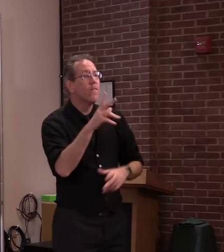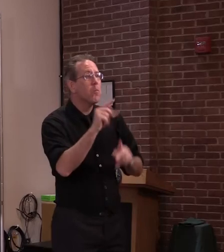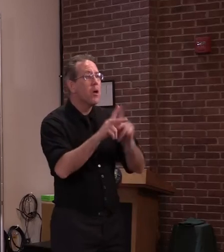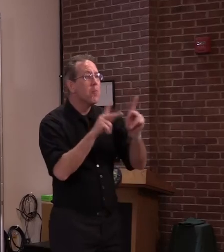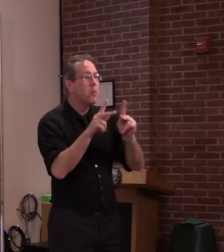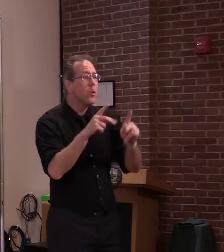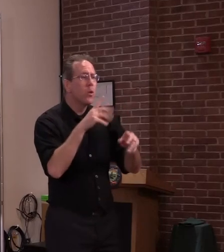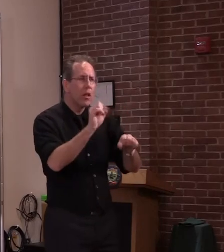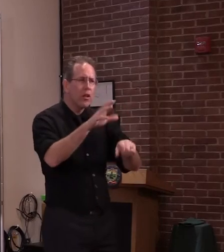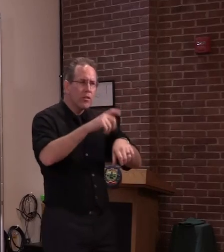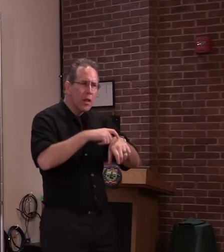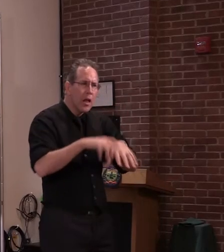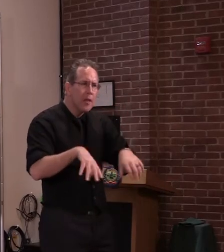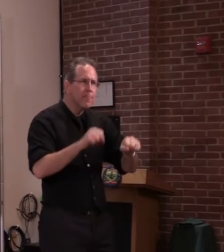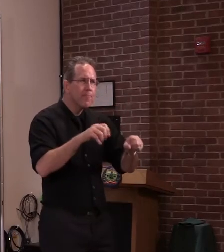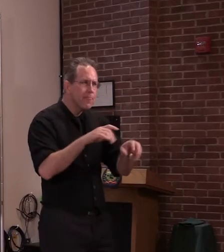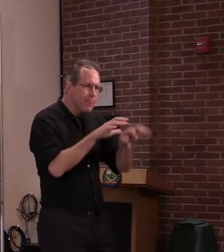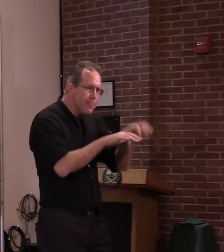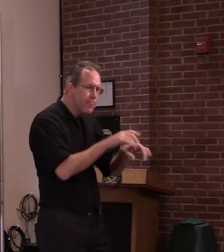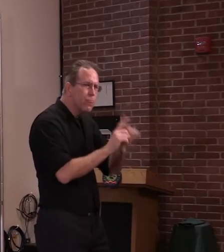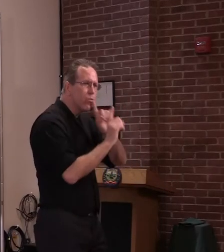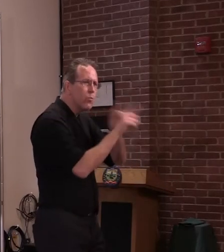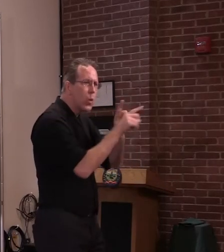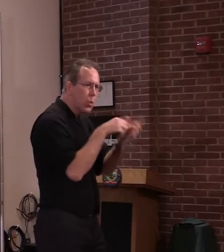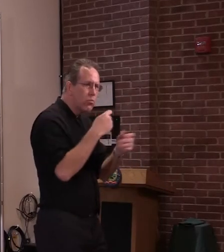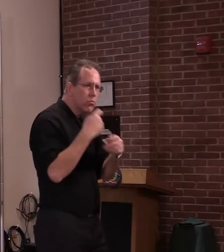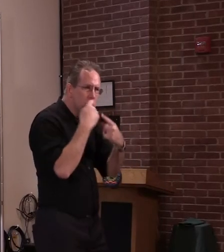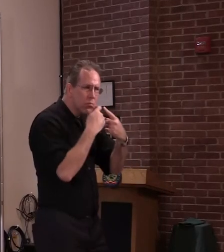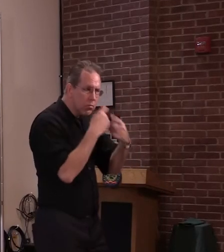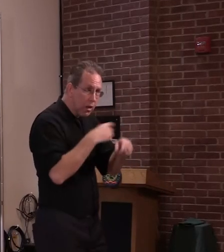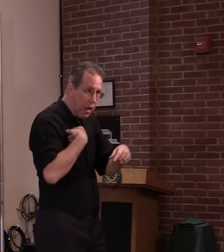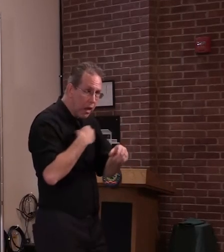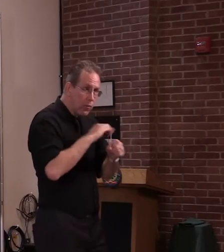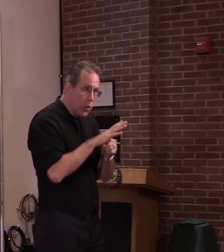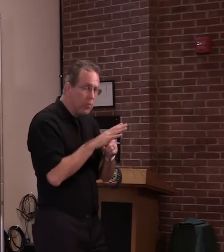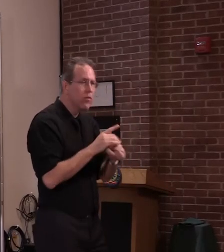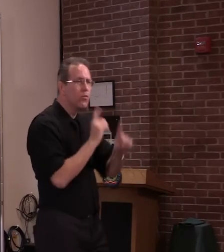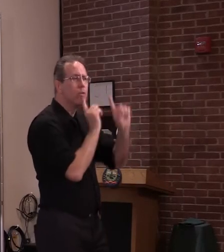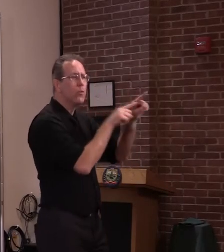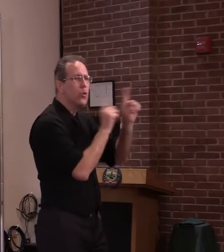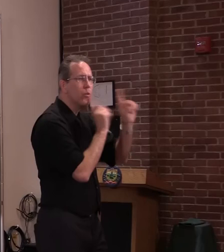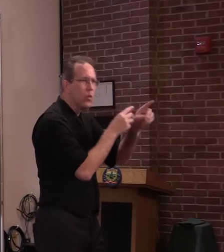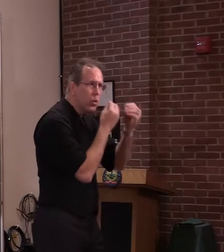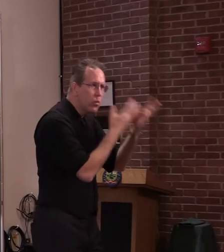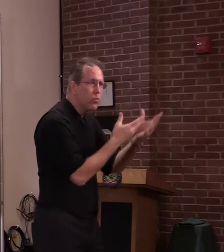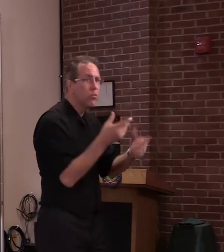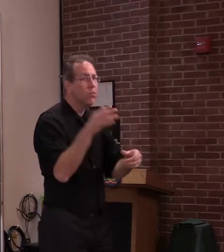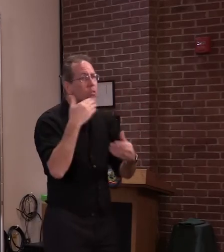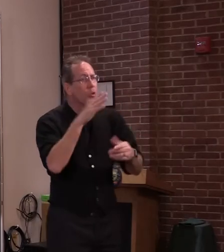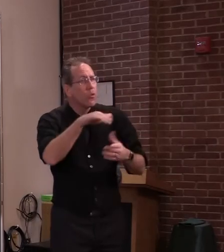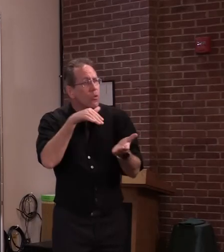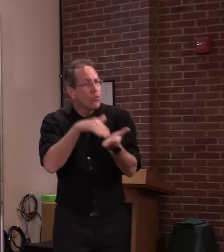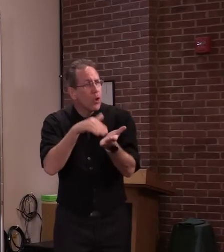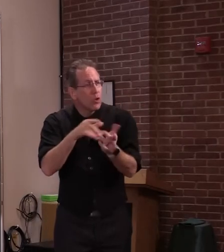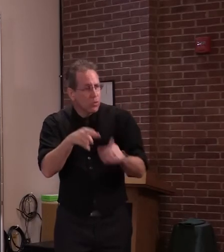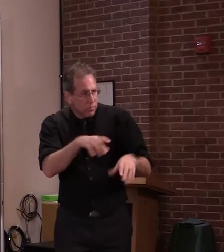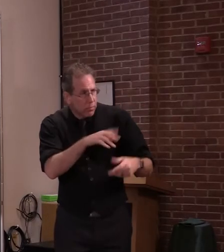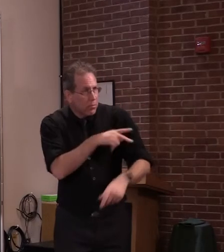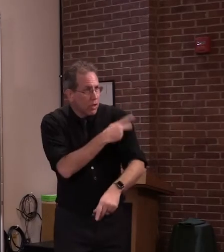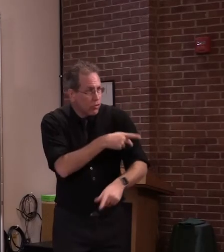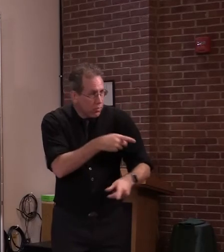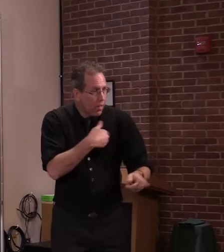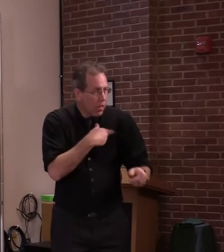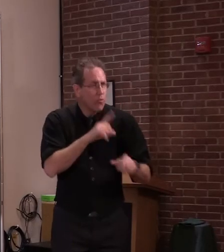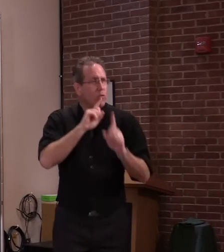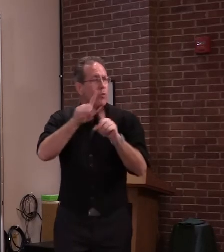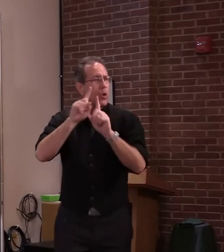in the system and Vermont physicians who put information in the system, because that's what it's meant to be, an early warning system. Anything that could be even